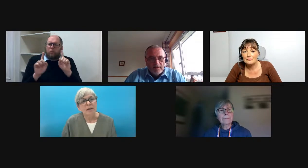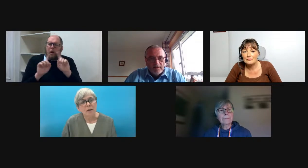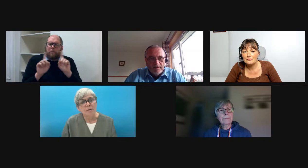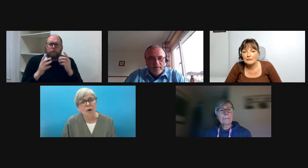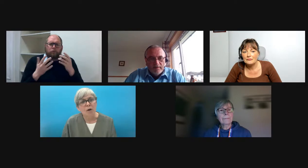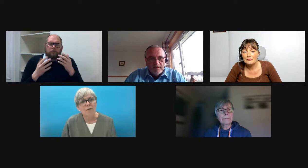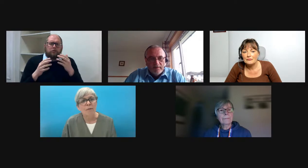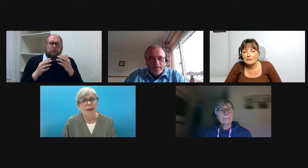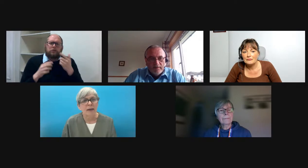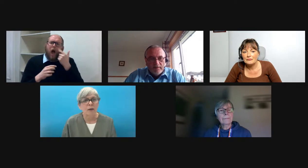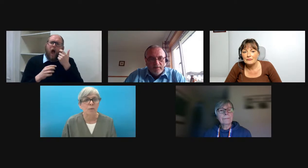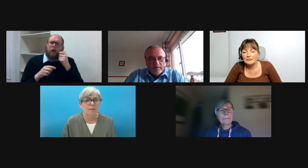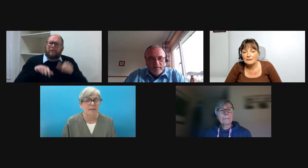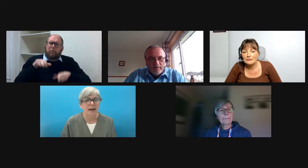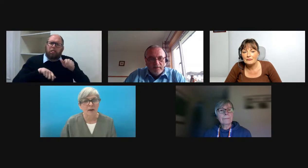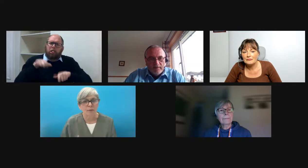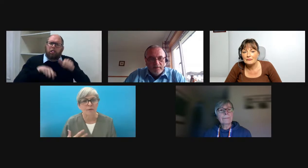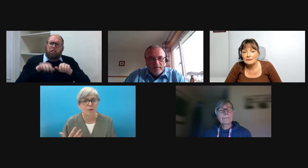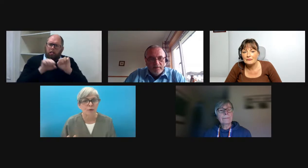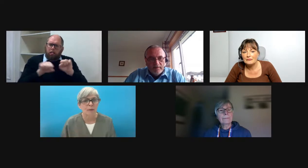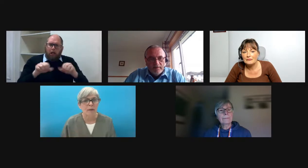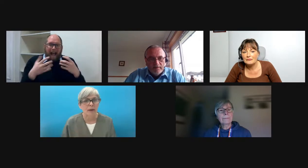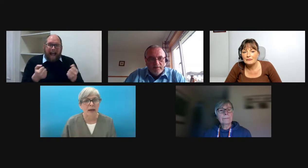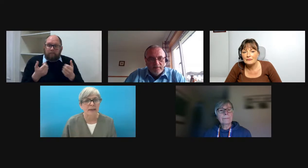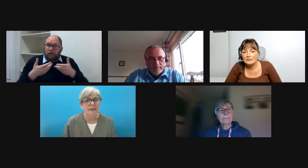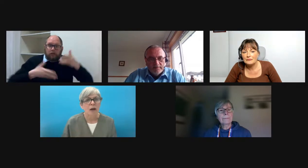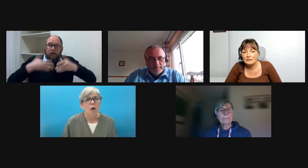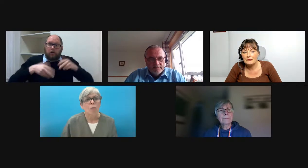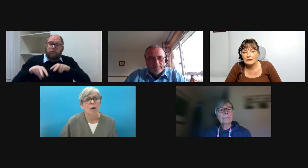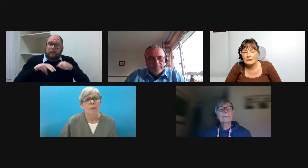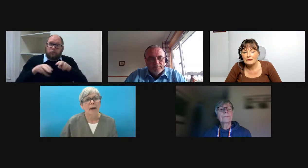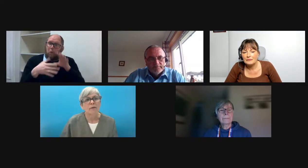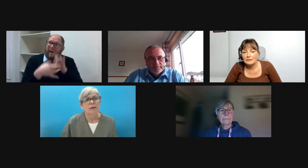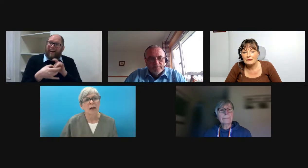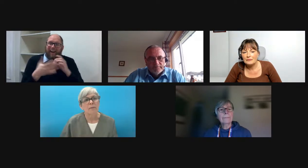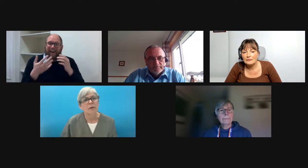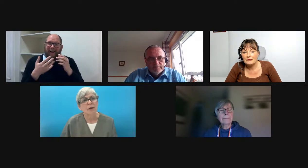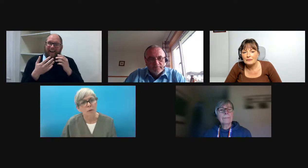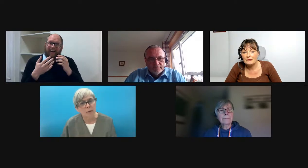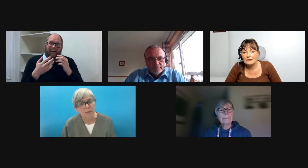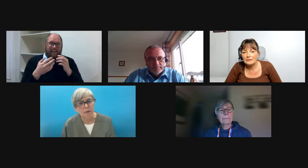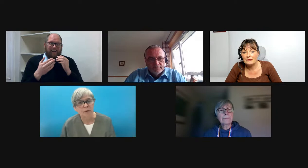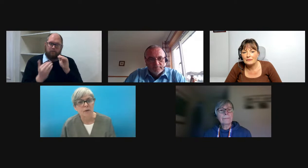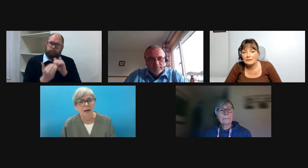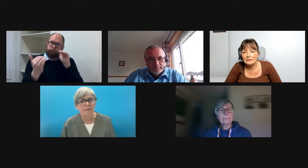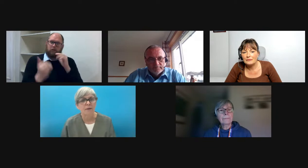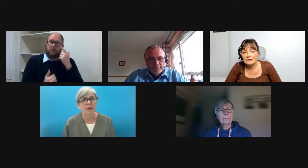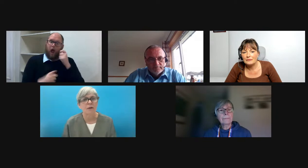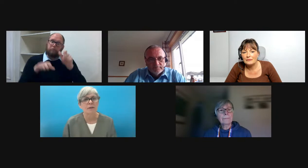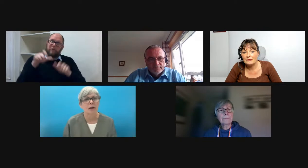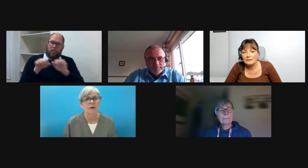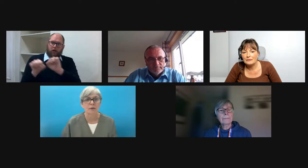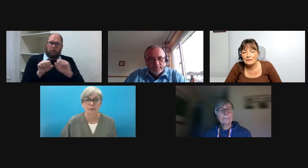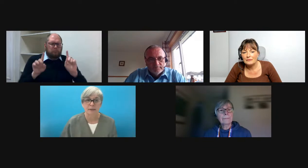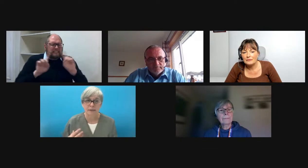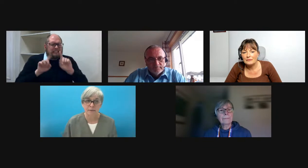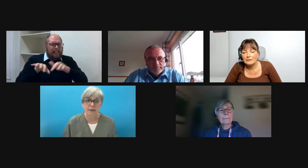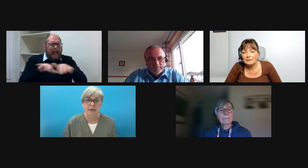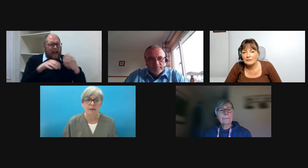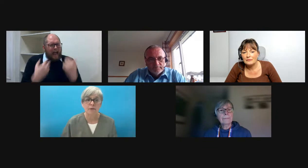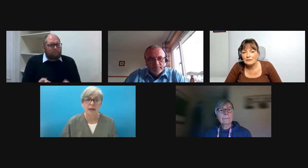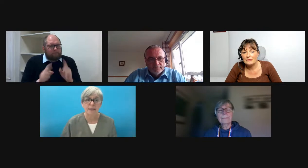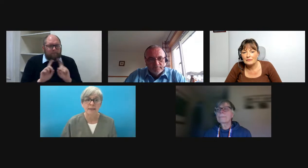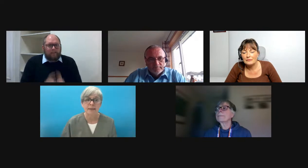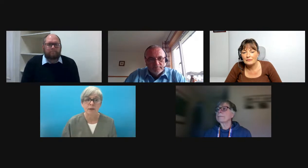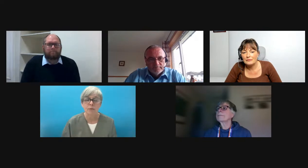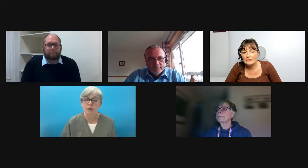So in terms of men and women's health, we've talked about that. What about young people? Do you have videos that are